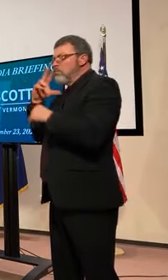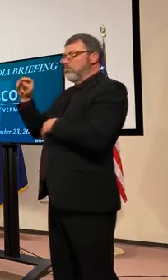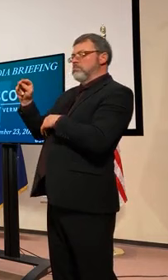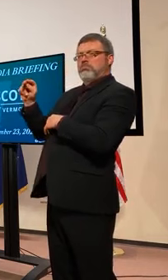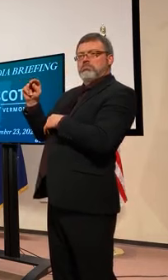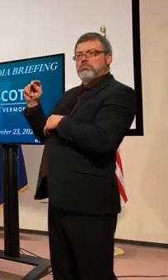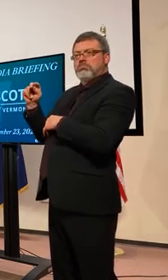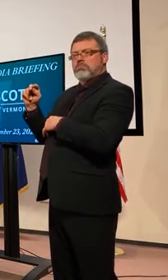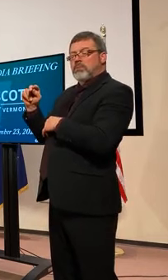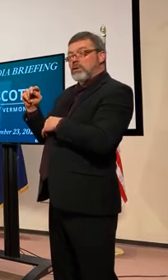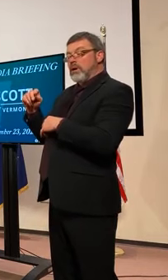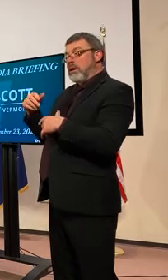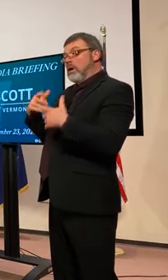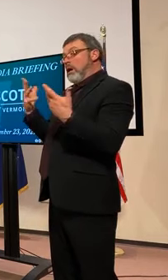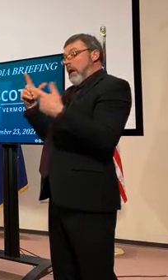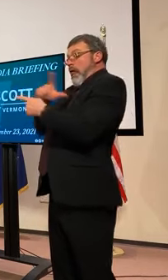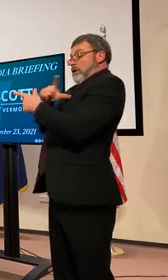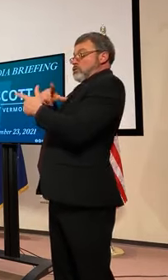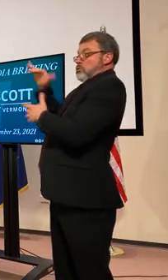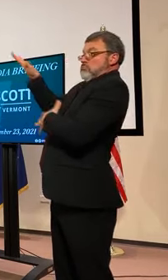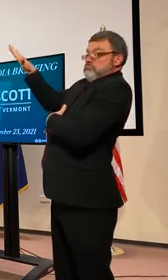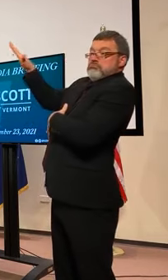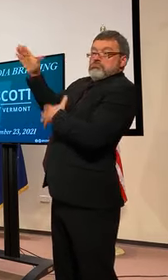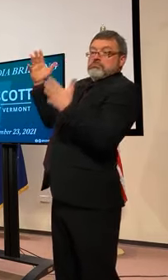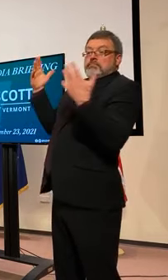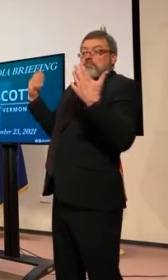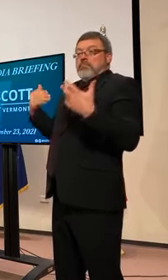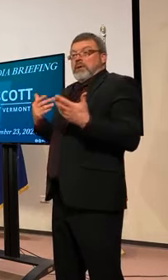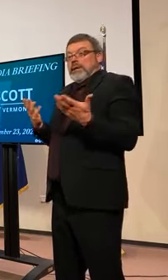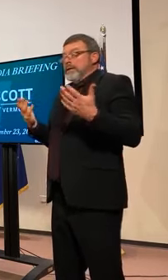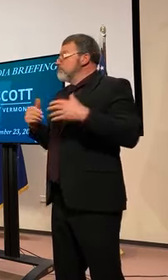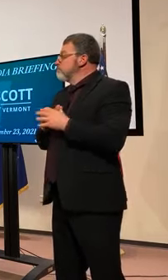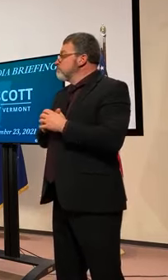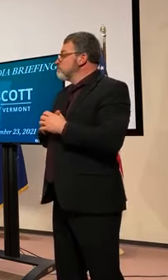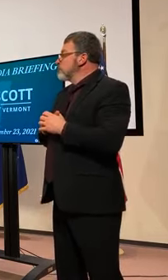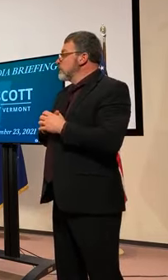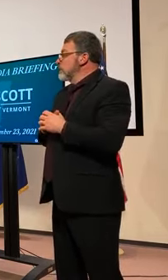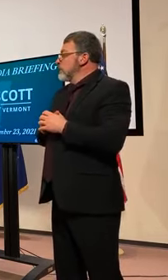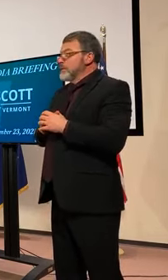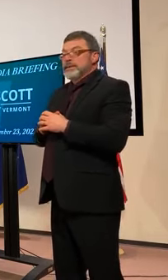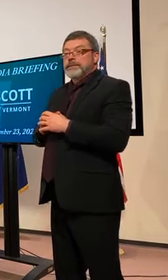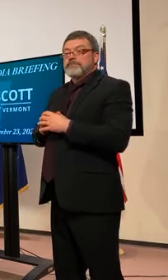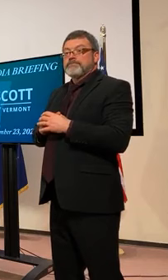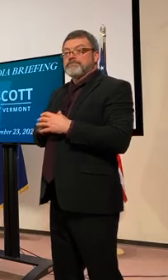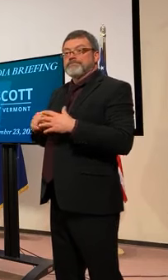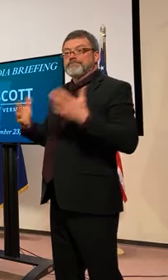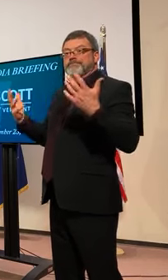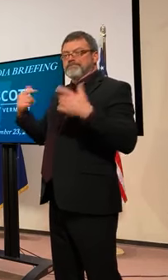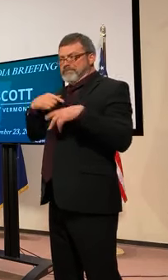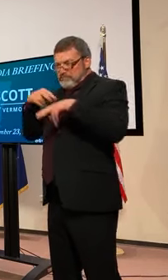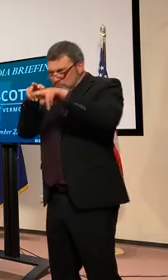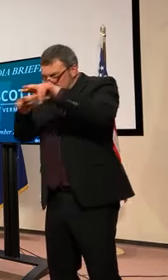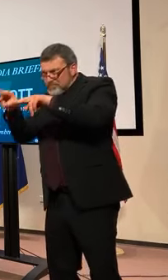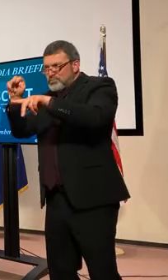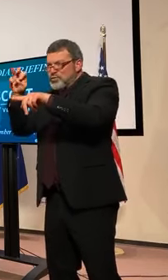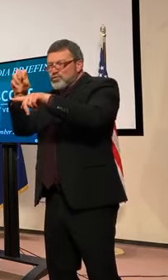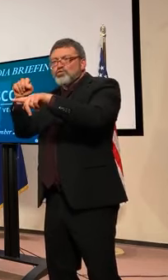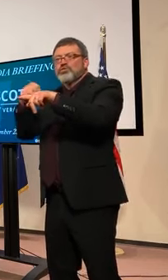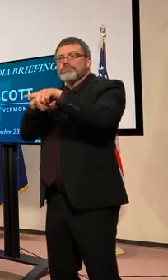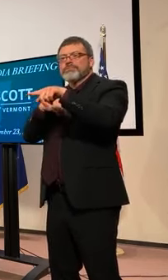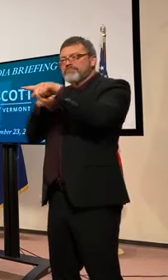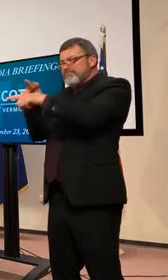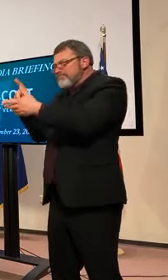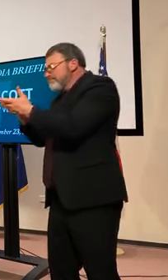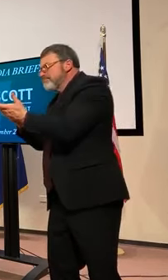legislators. But, you know, I saw it on TV. I saw the, I think it was Karen